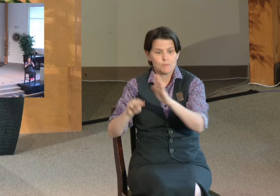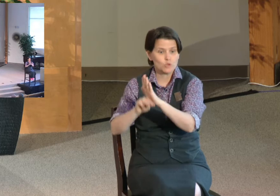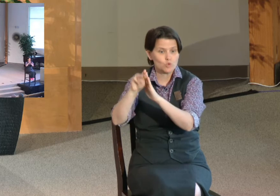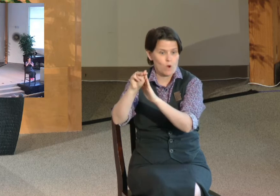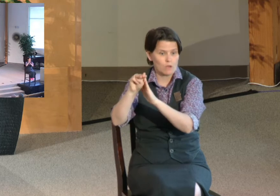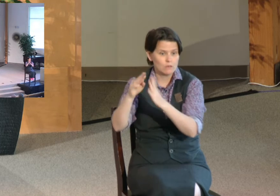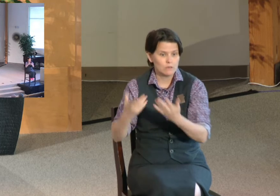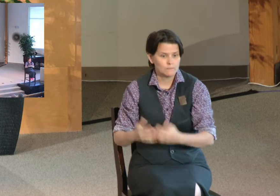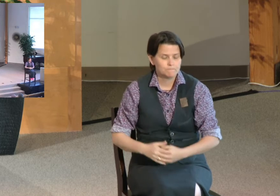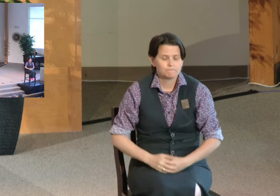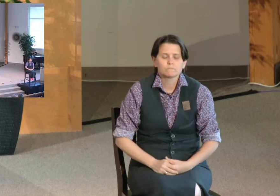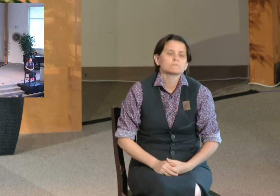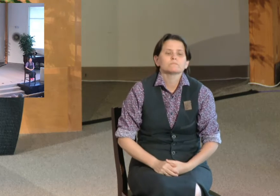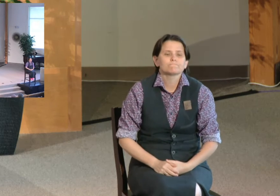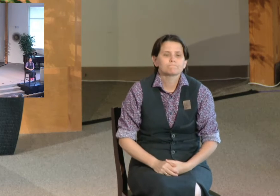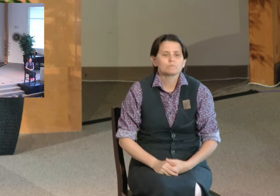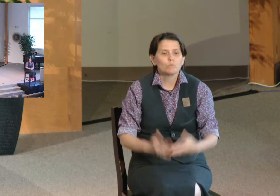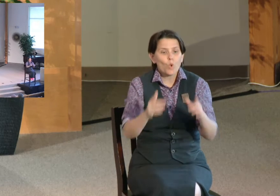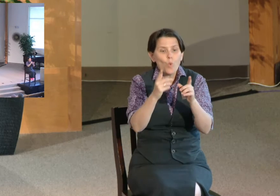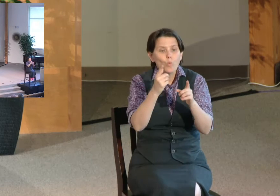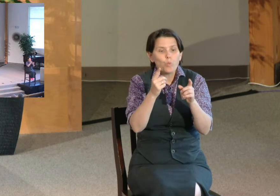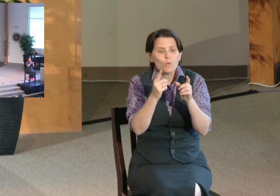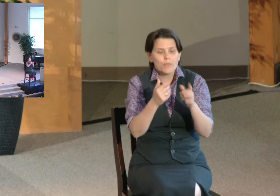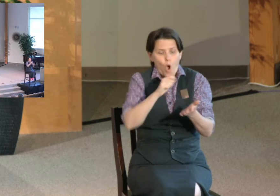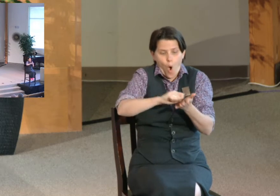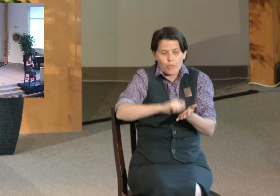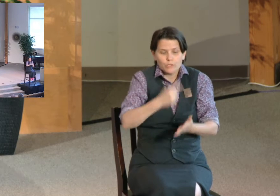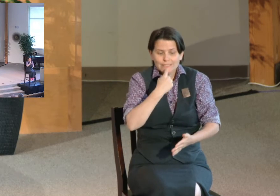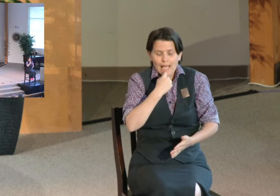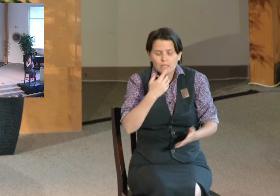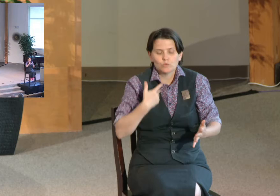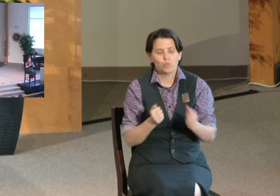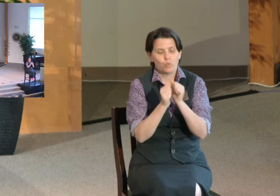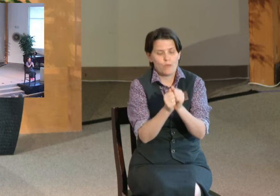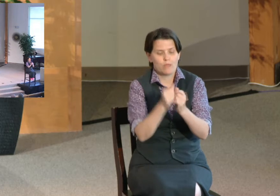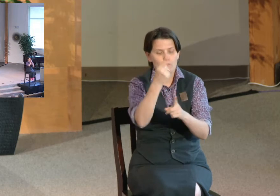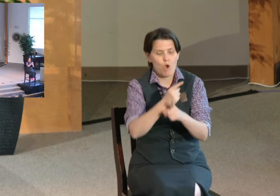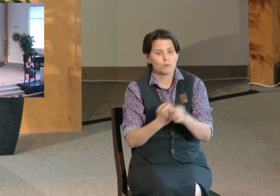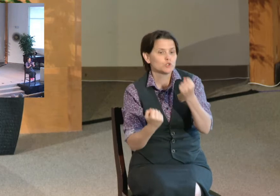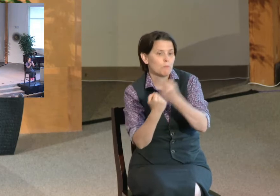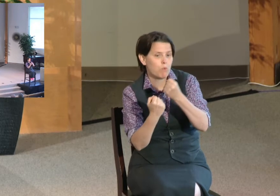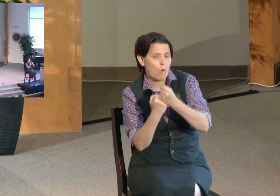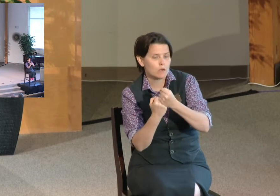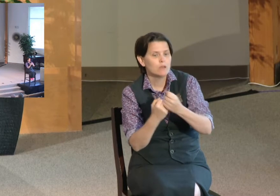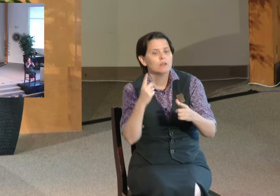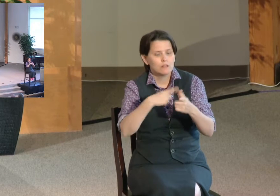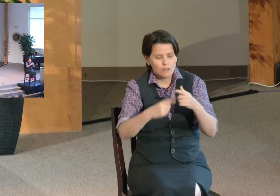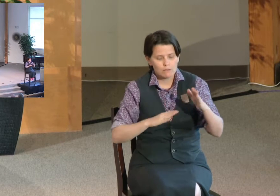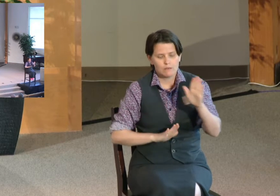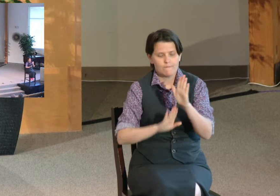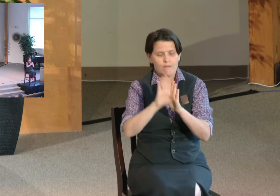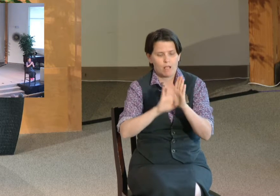support, child development goes through each of these child archetypes. From the divine child is where it starts as a